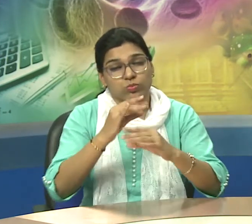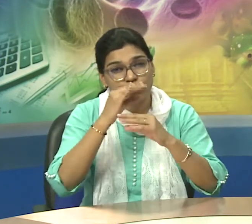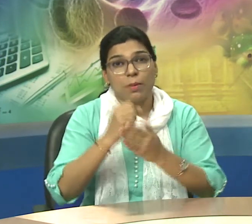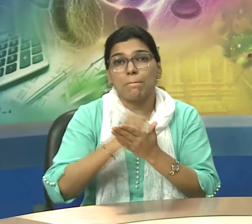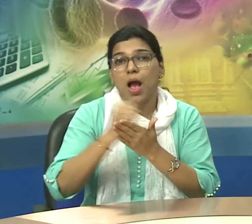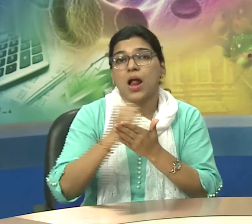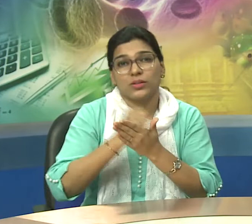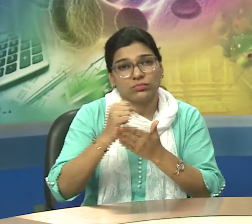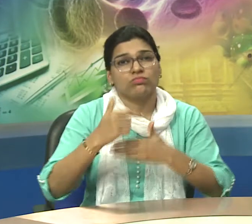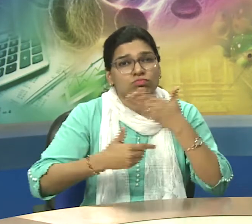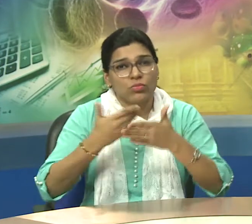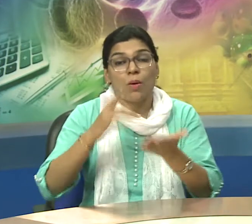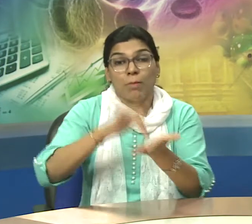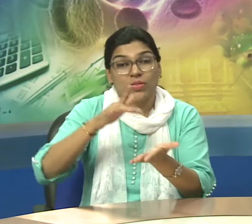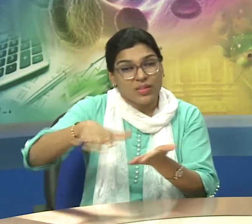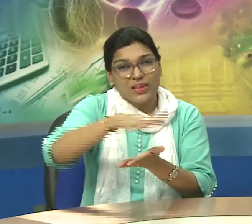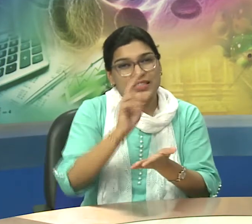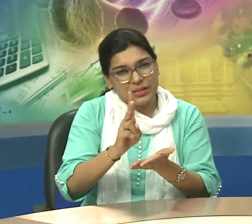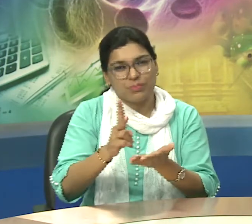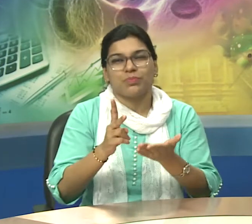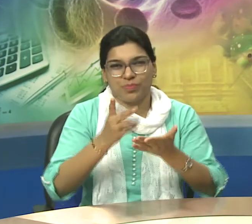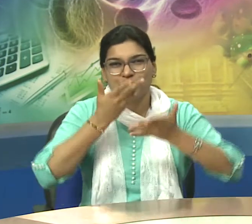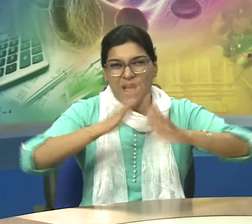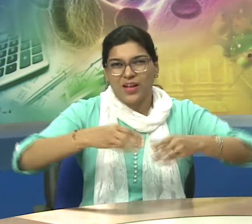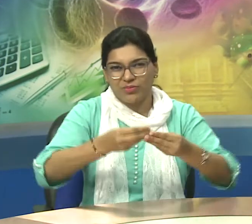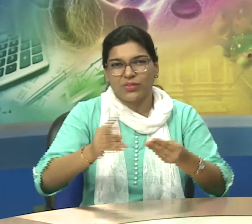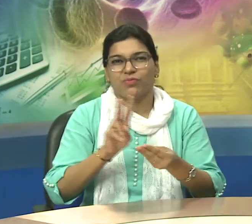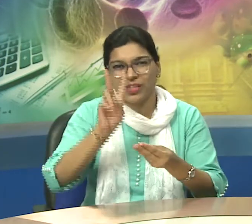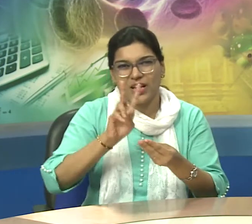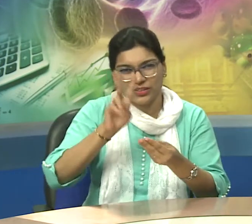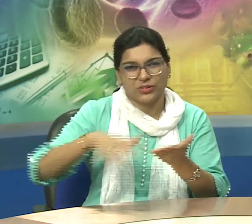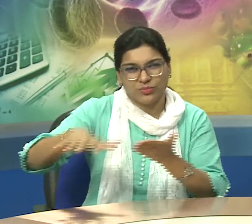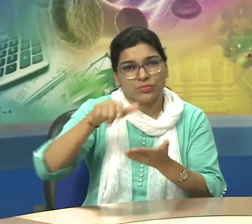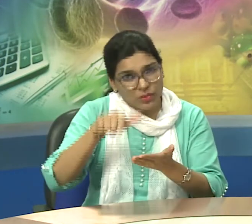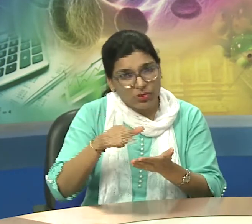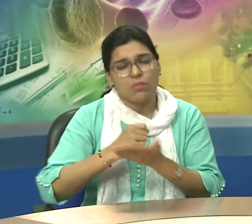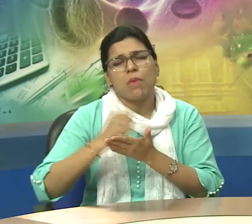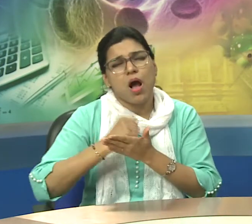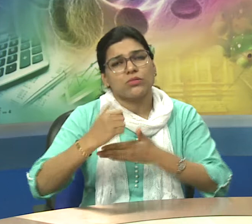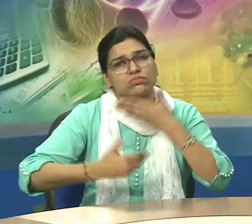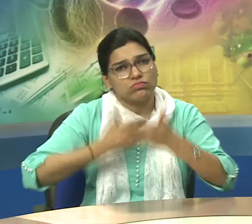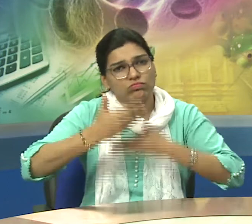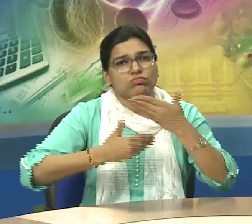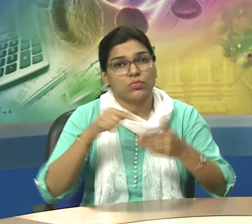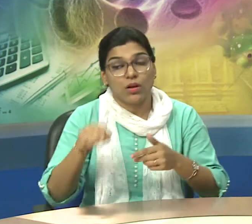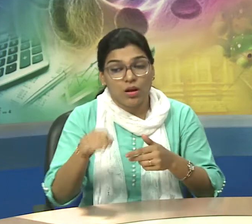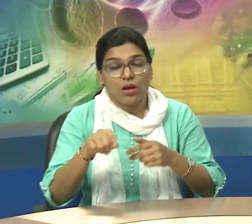Ali Baksh played Shehnai at the Vishwanath temple and practiced